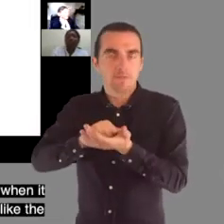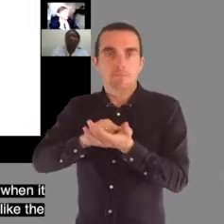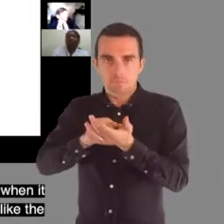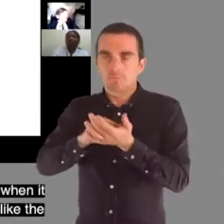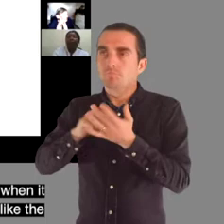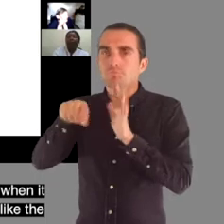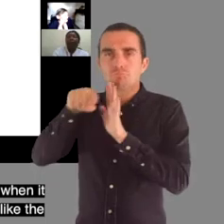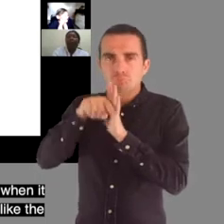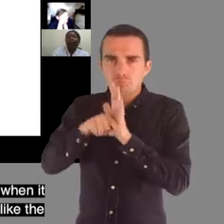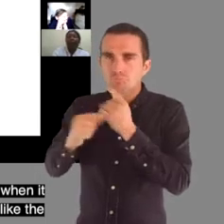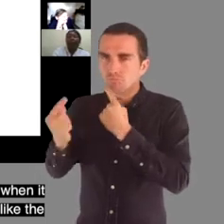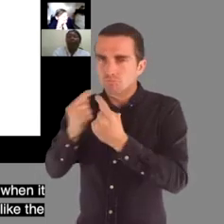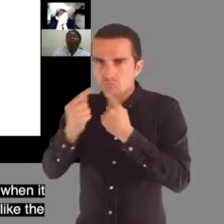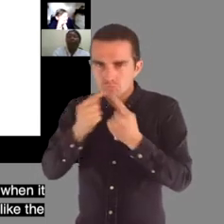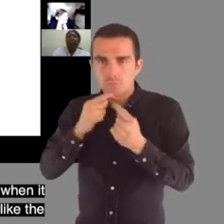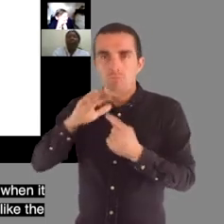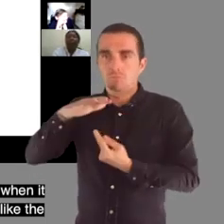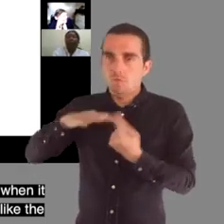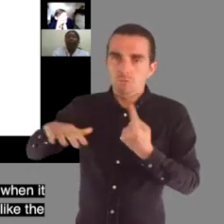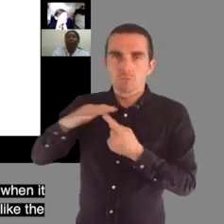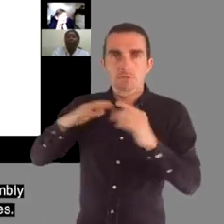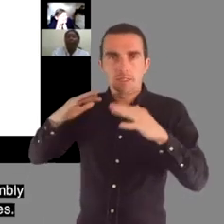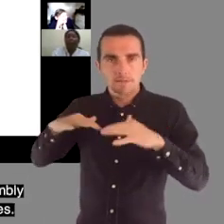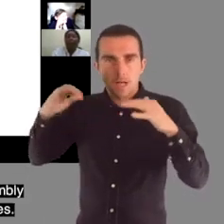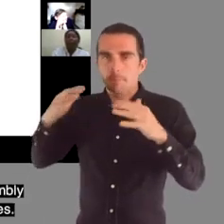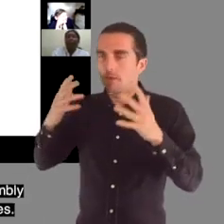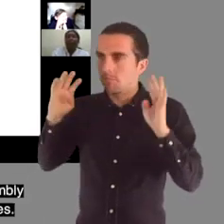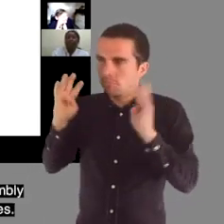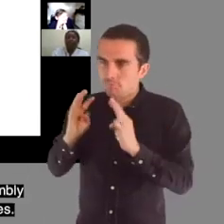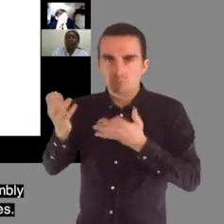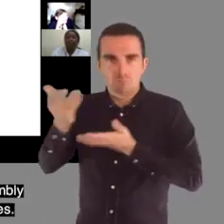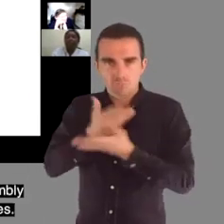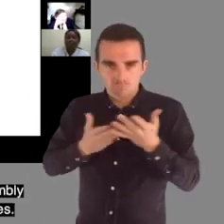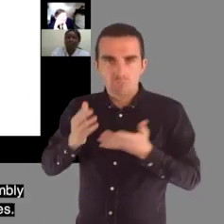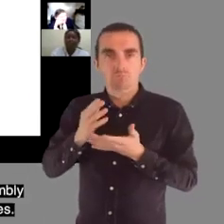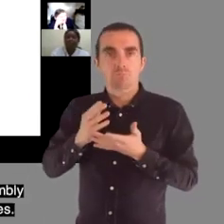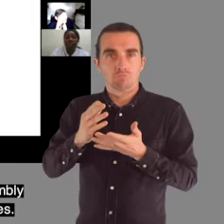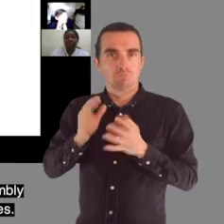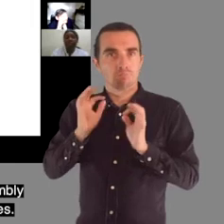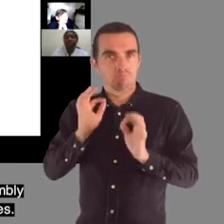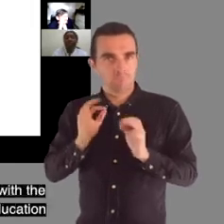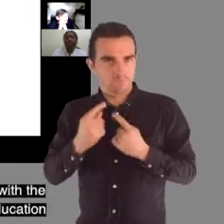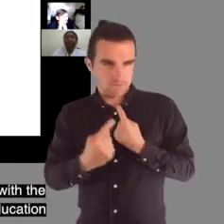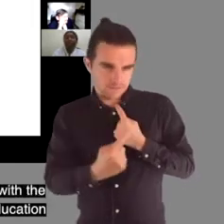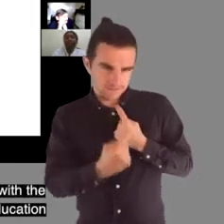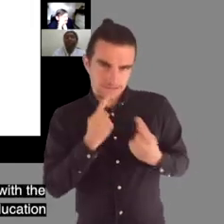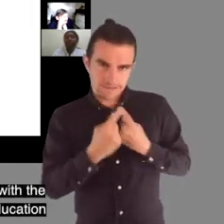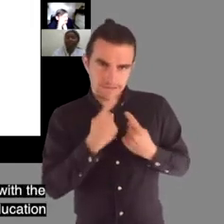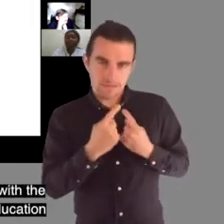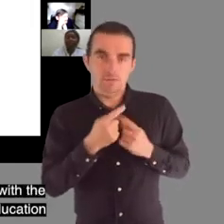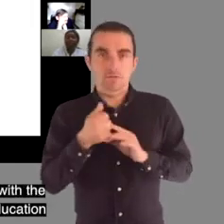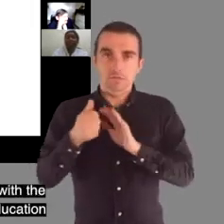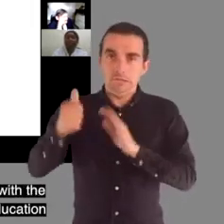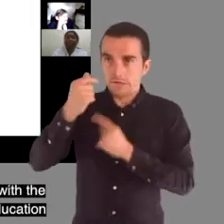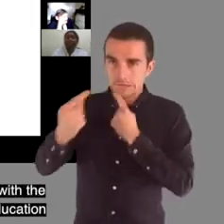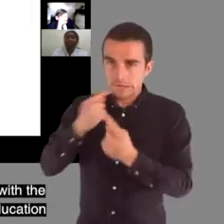policy making organs like the assembly, the county assembly, and the national assemblies. UDPK